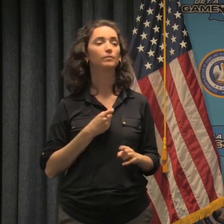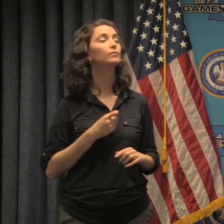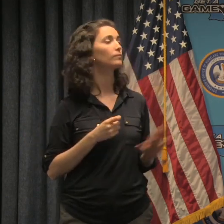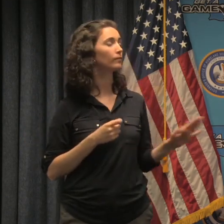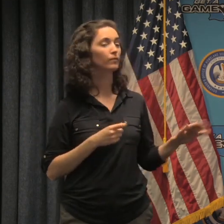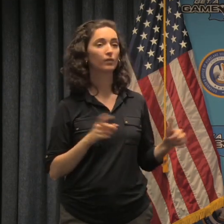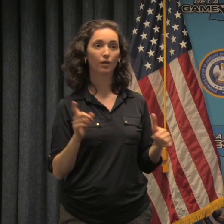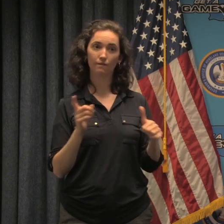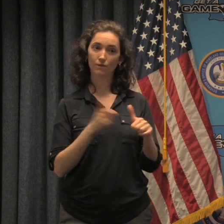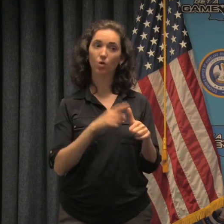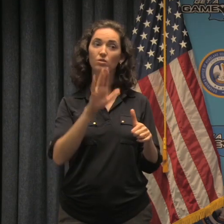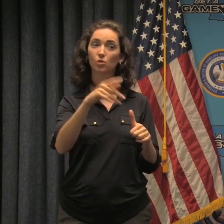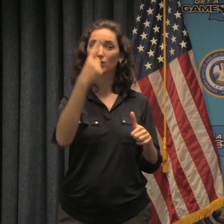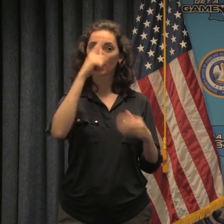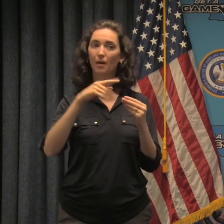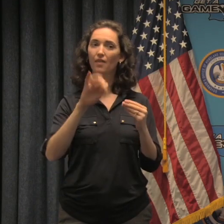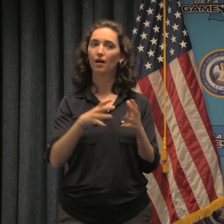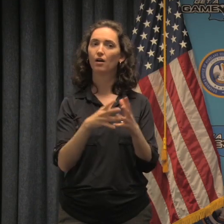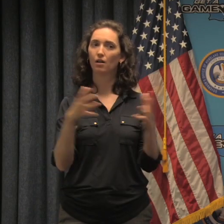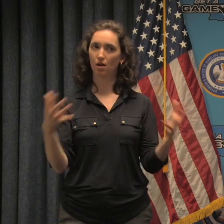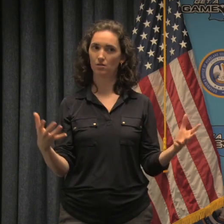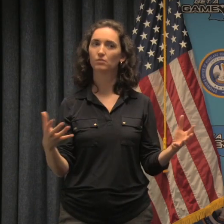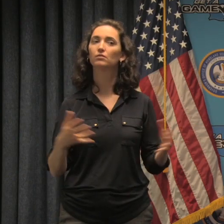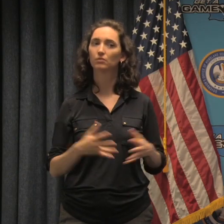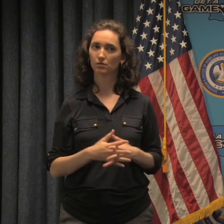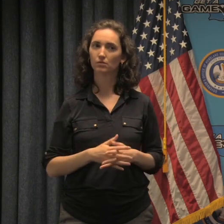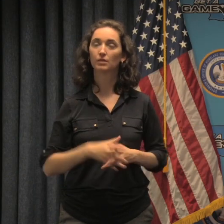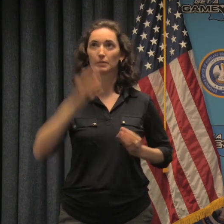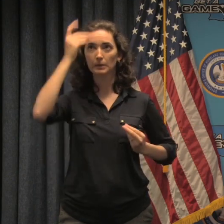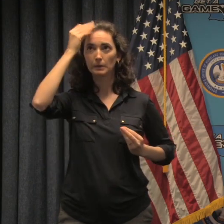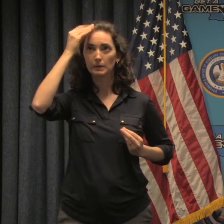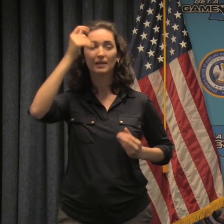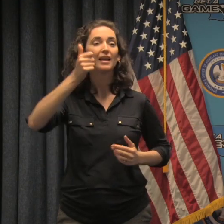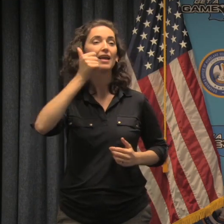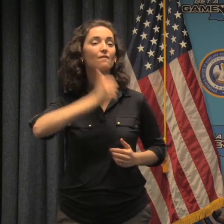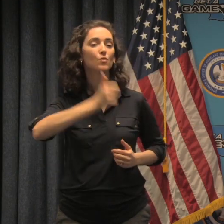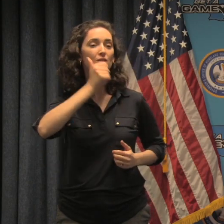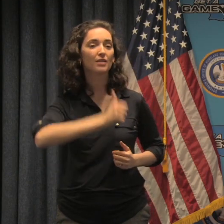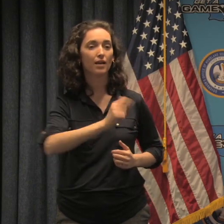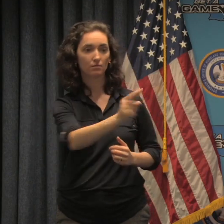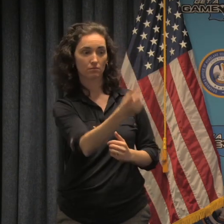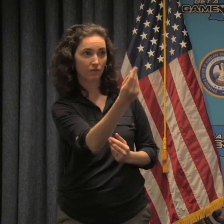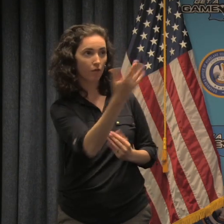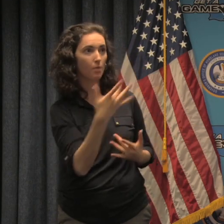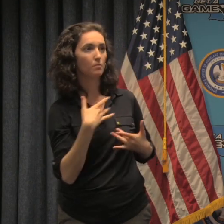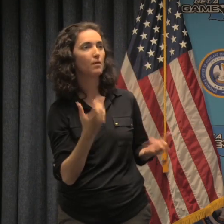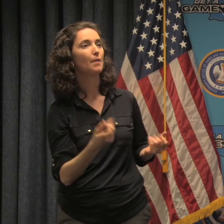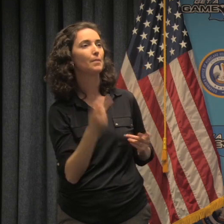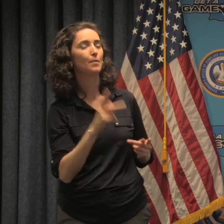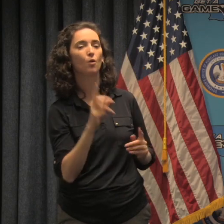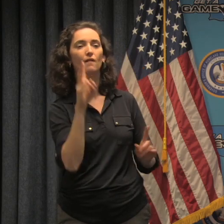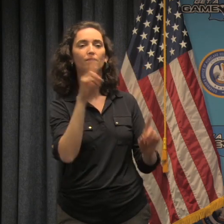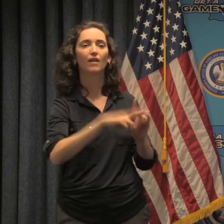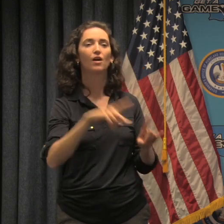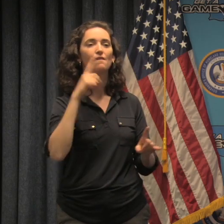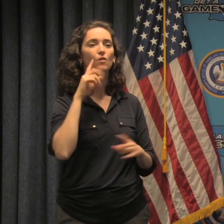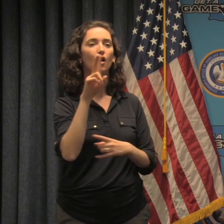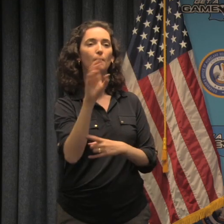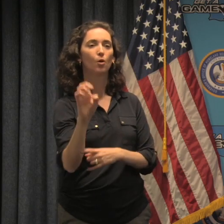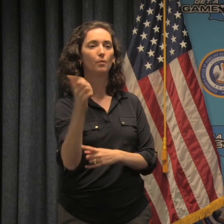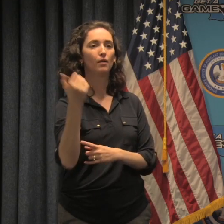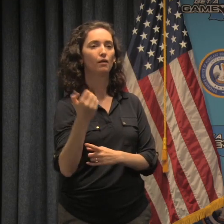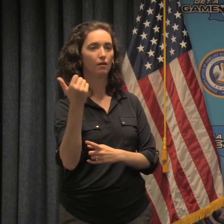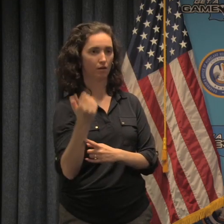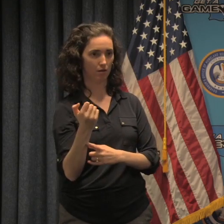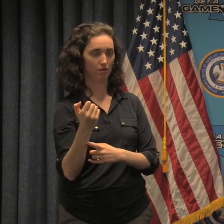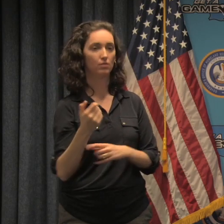we think about it a great deal, and I get briefed on it every single day, the number of unemployment claims. I make sure that